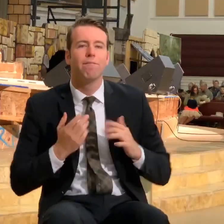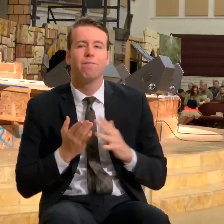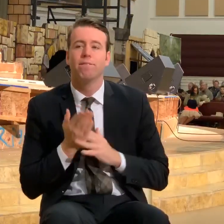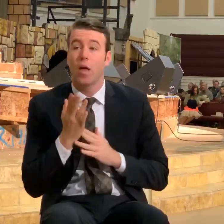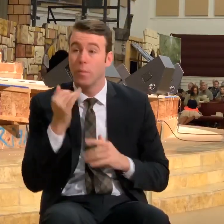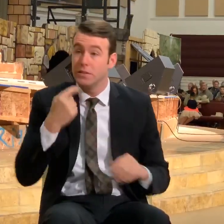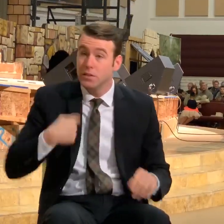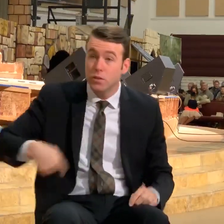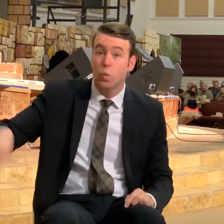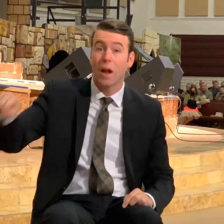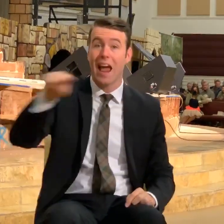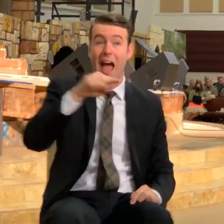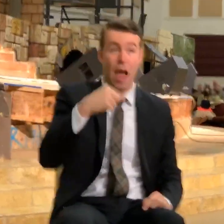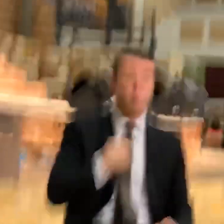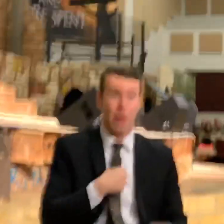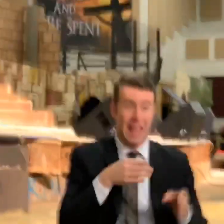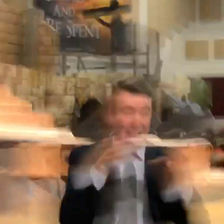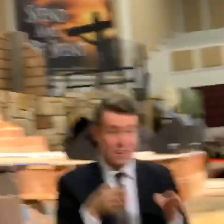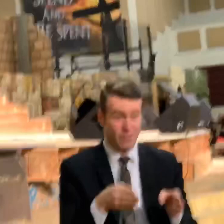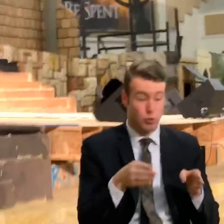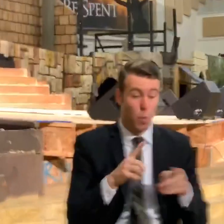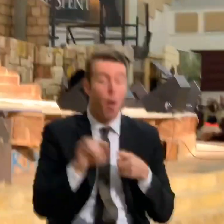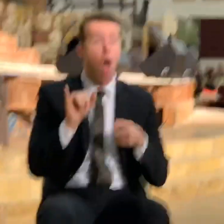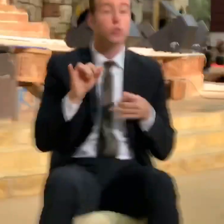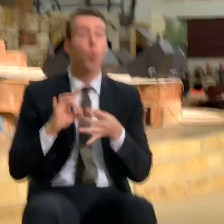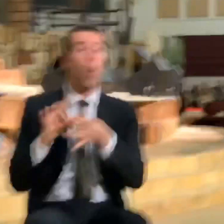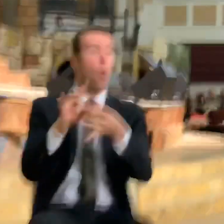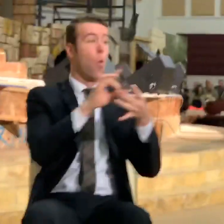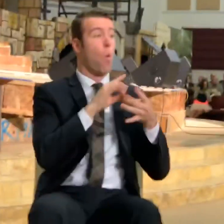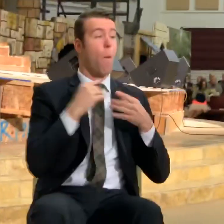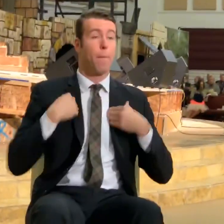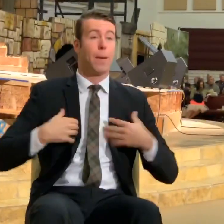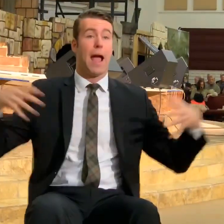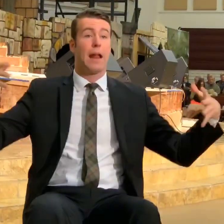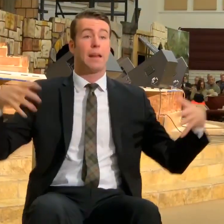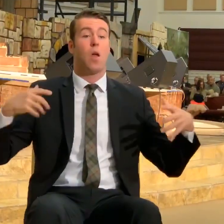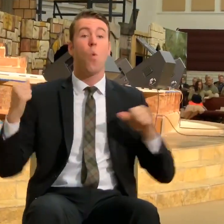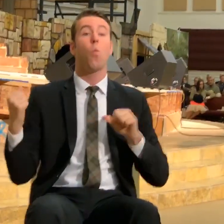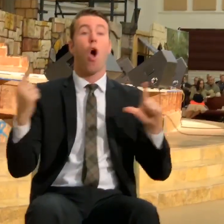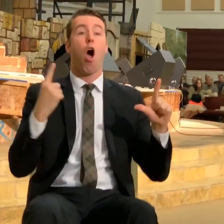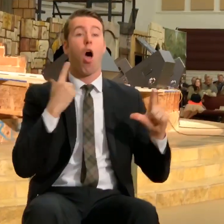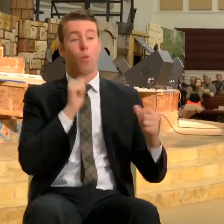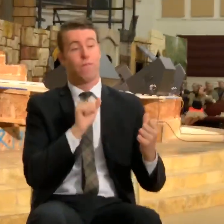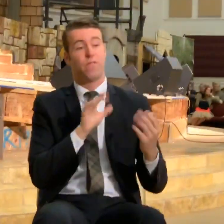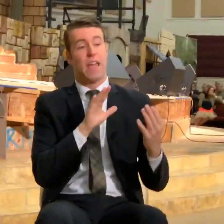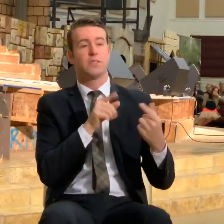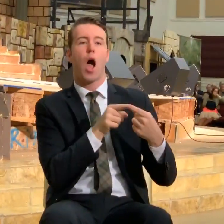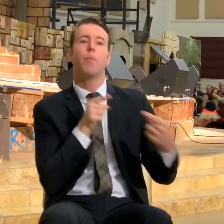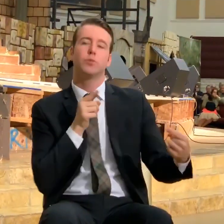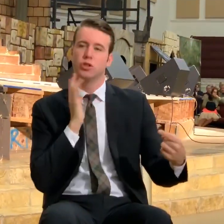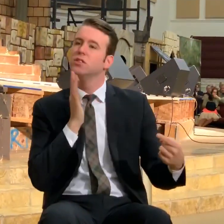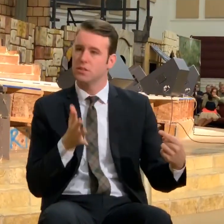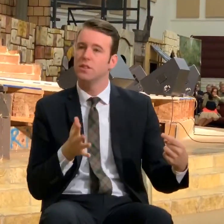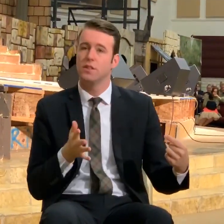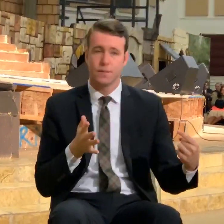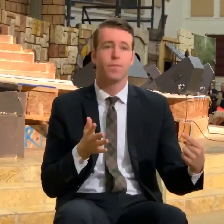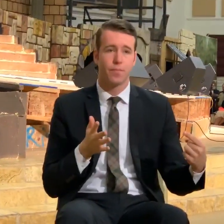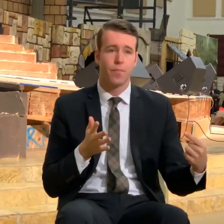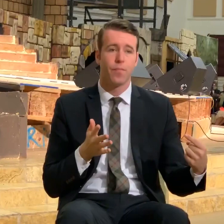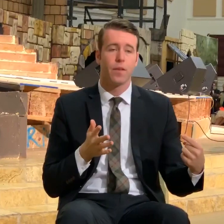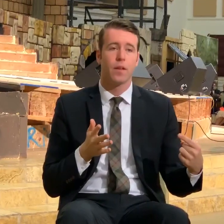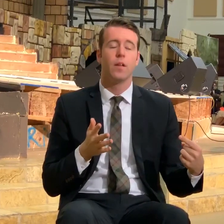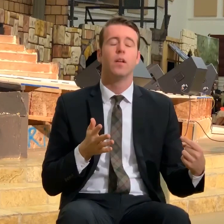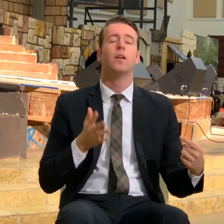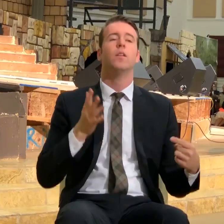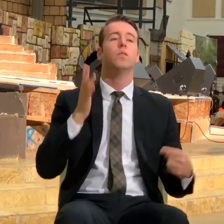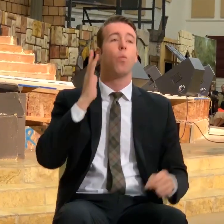I, individually and corporately, are going to face opposition. There will